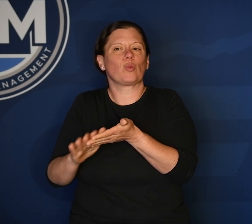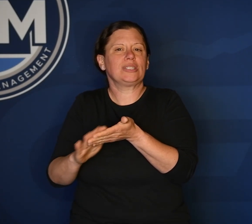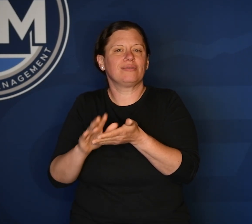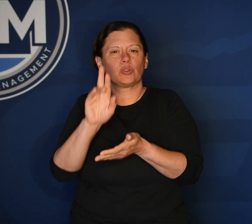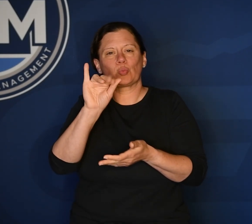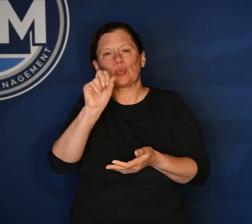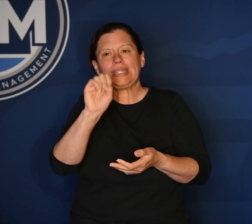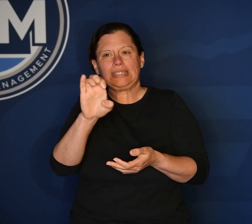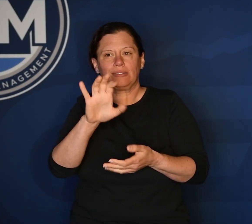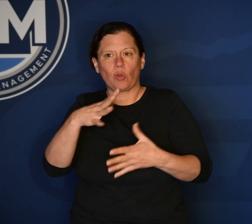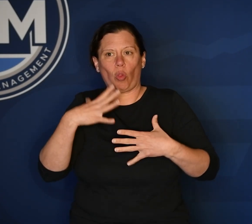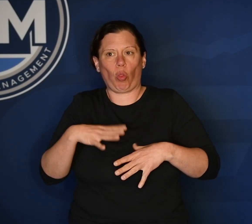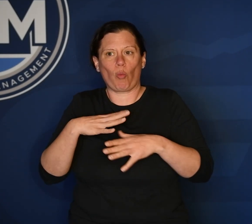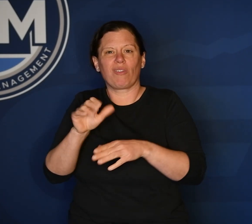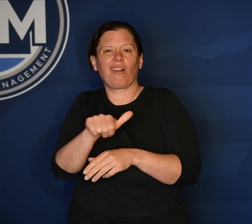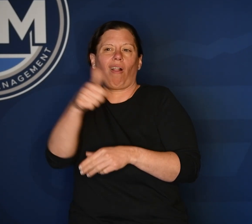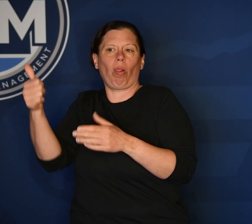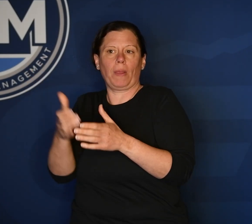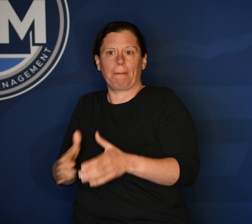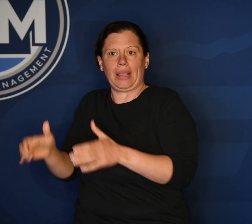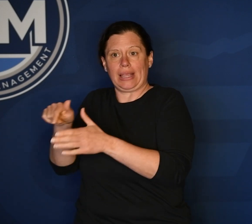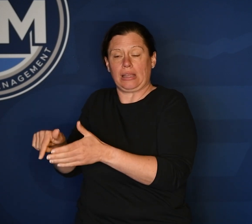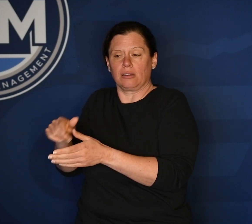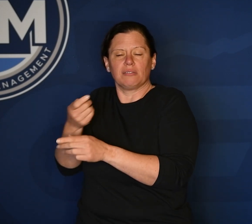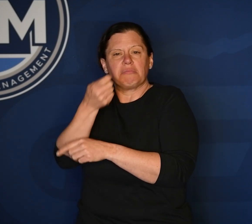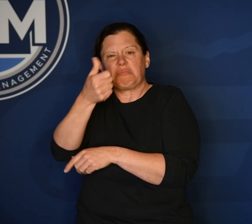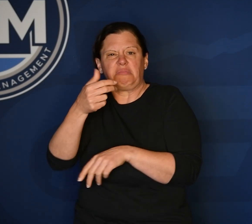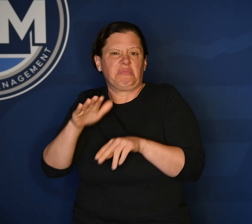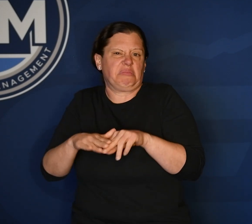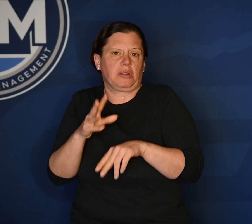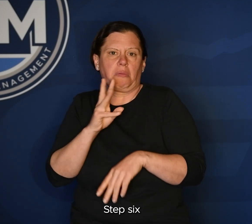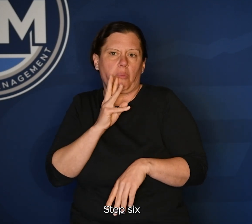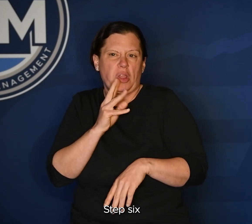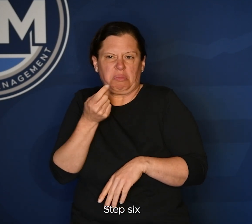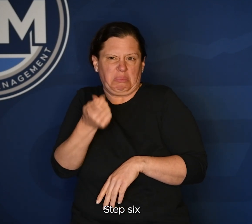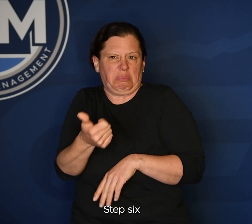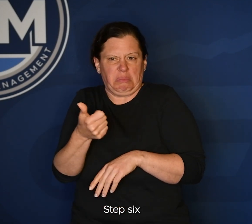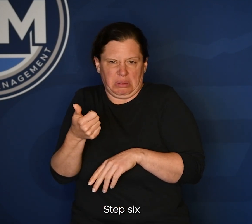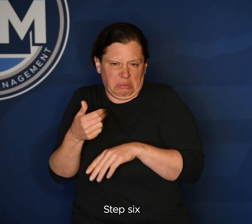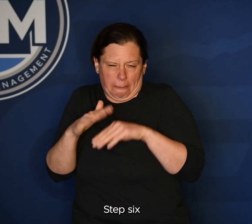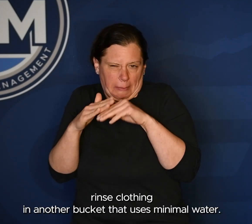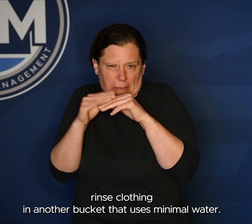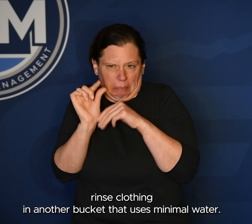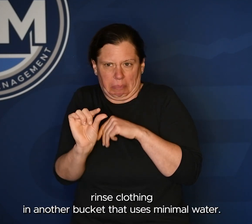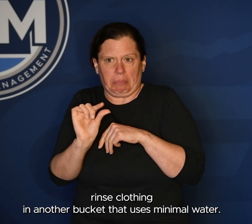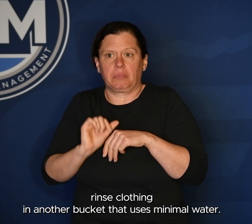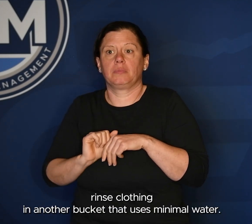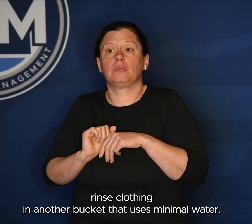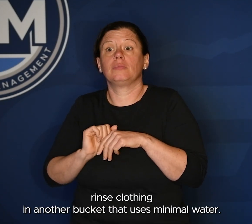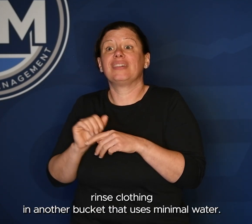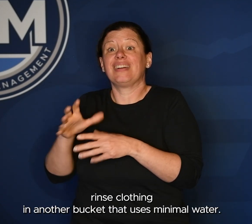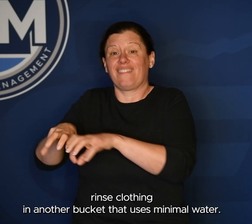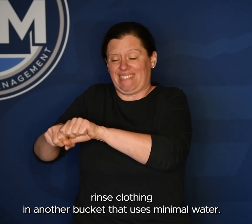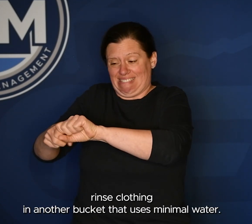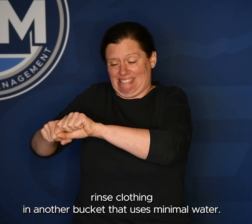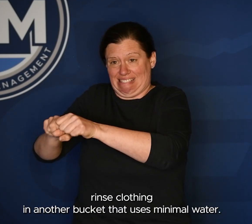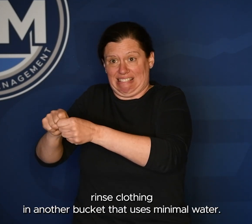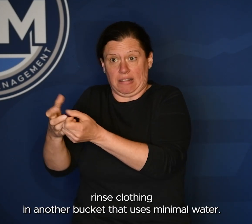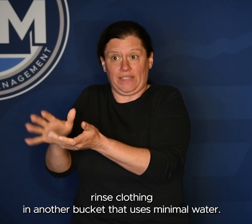Step 6. Rinse clothing in another bucket that